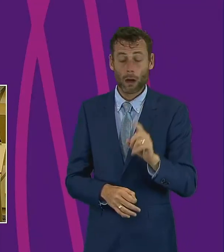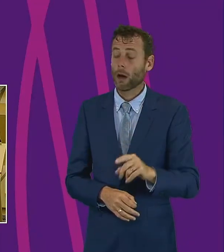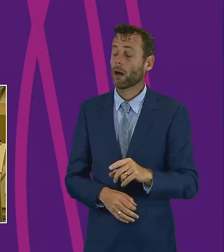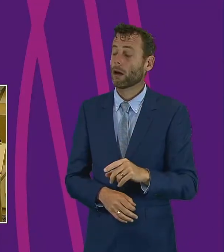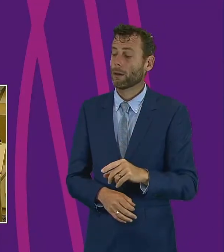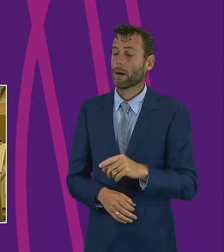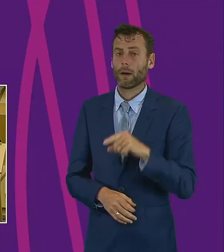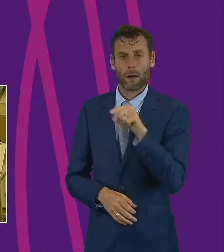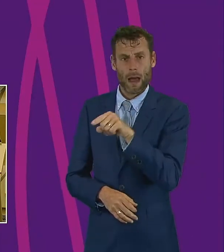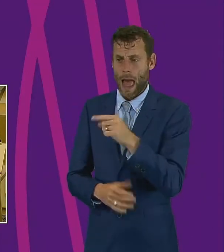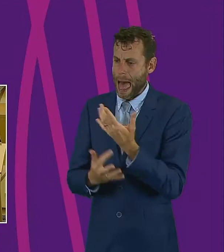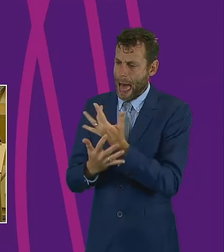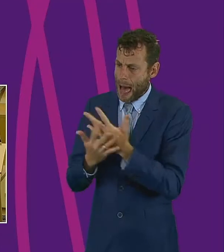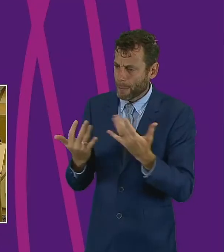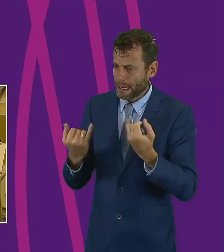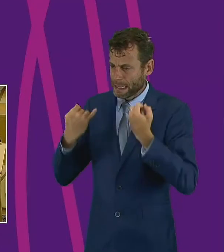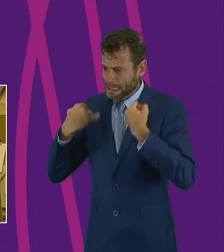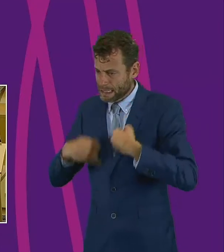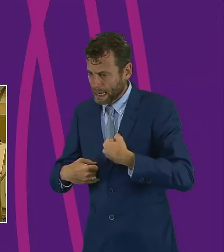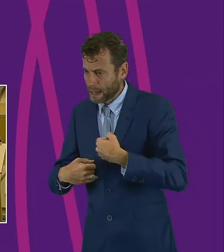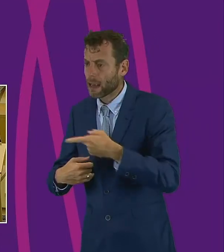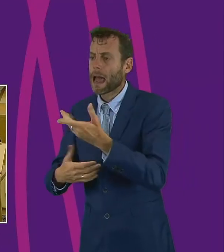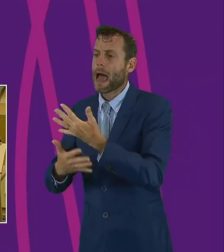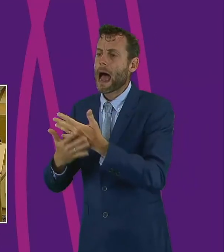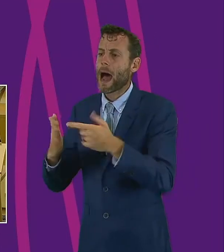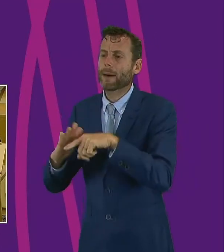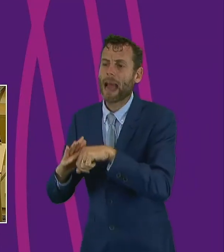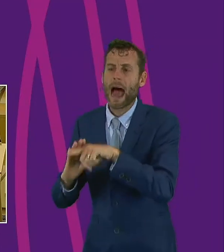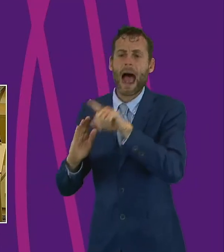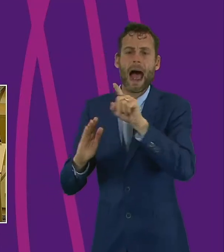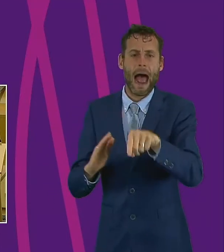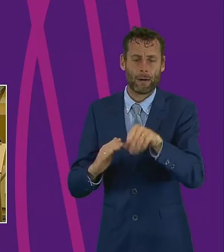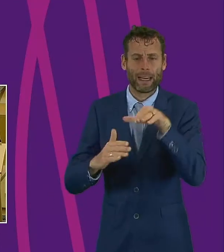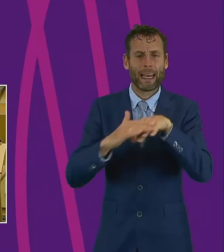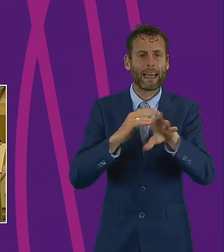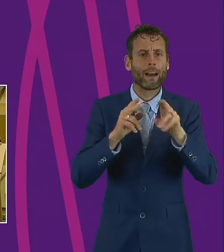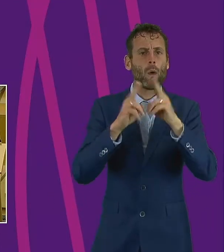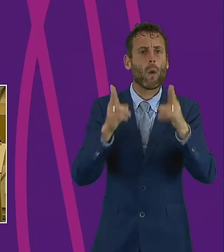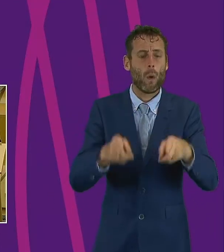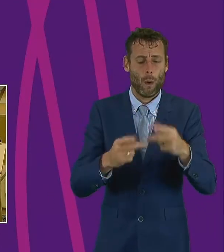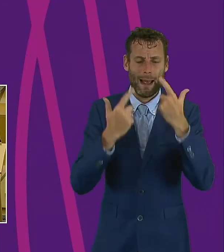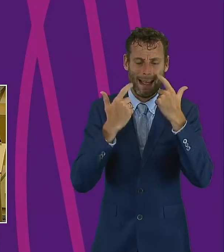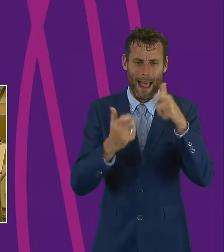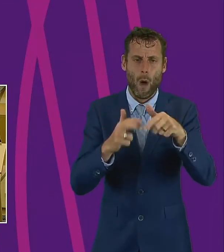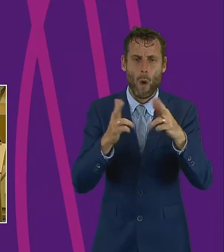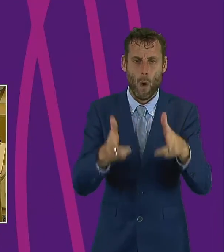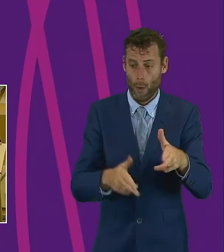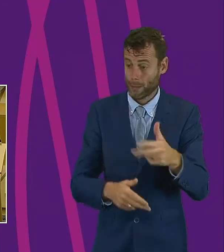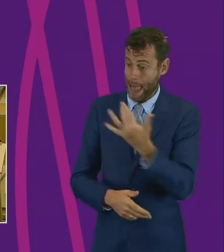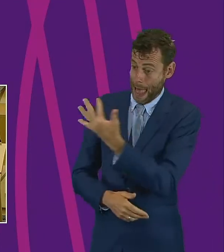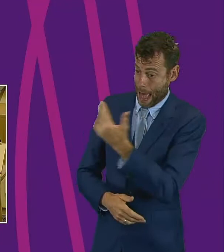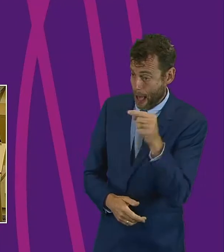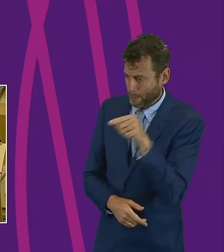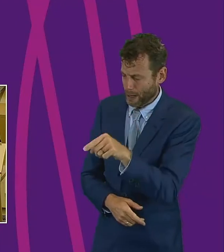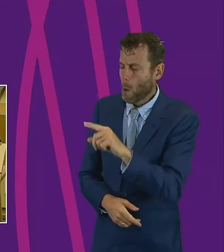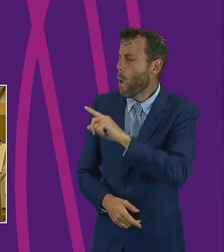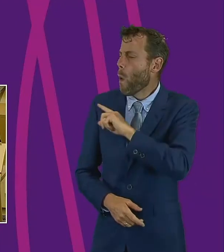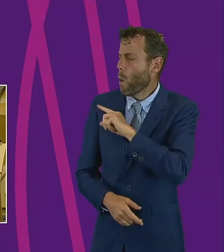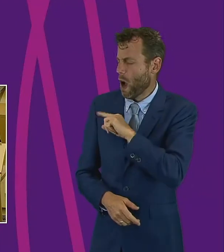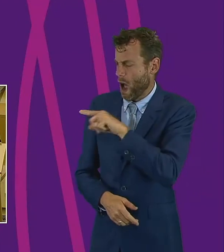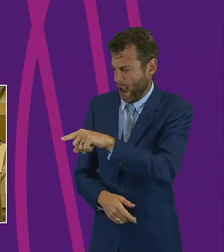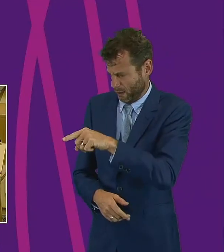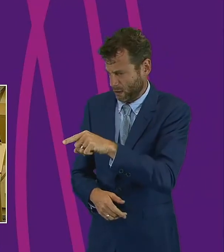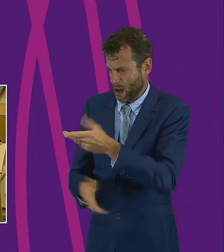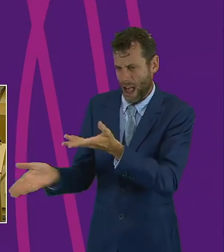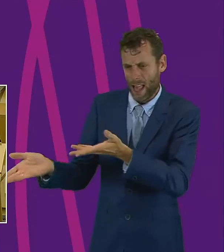numbers and the circumstances in which patients were tested before being discharged to care homes, and the rationale for the decisions